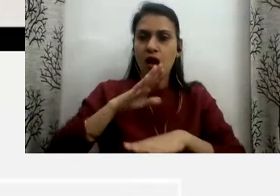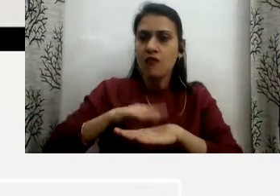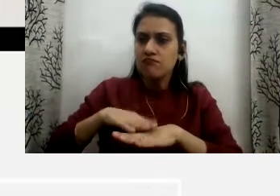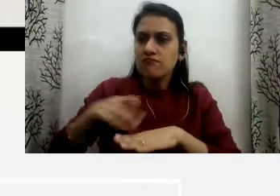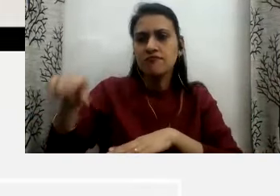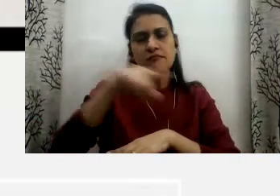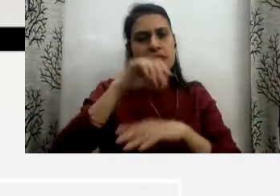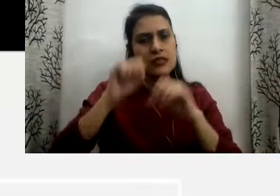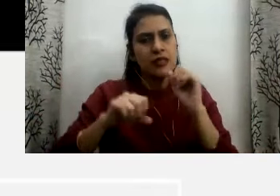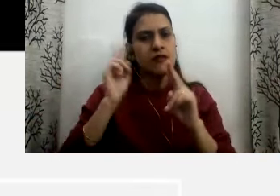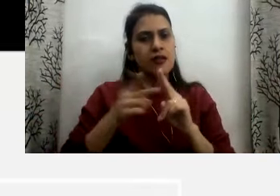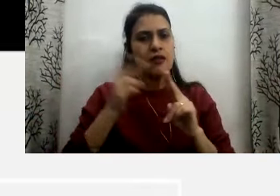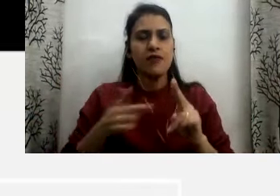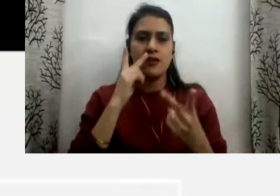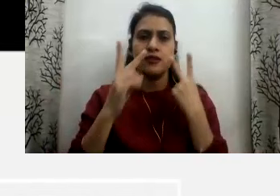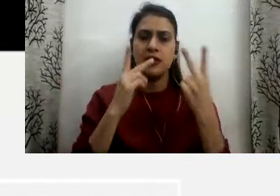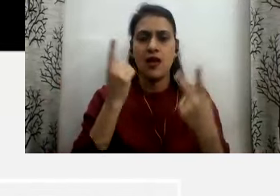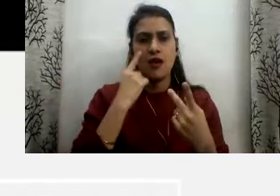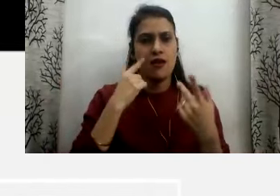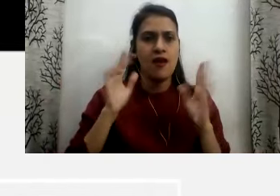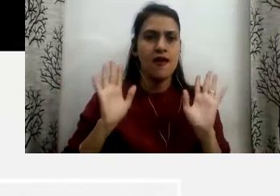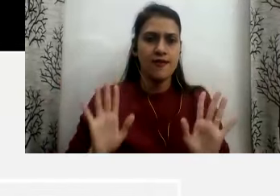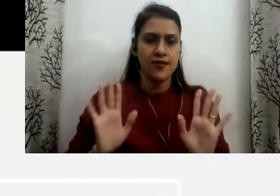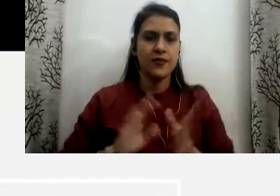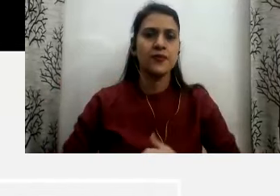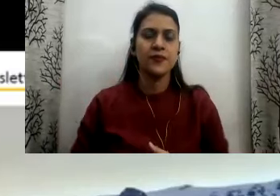this is due to climate change.